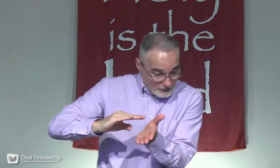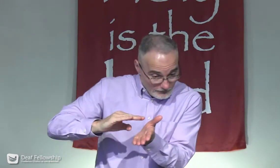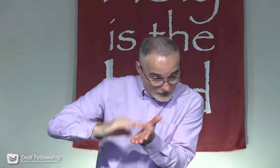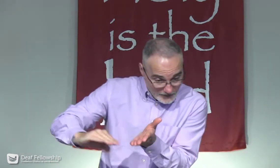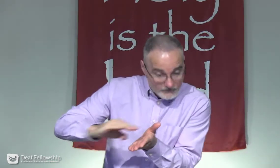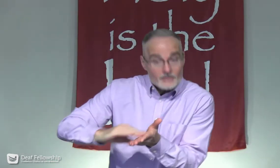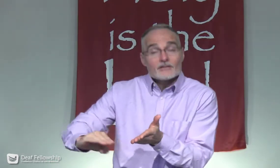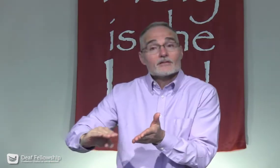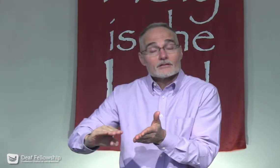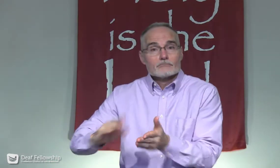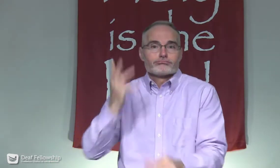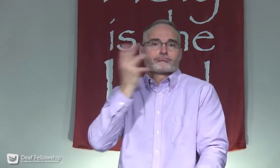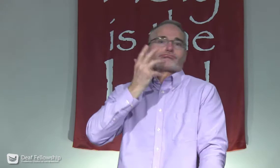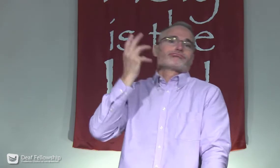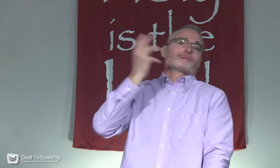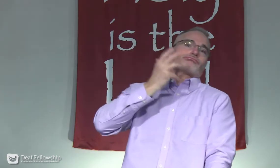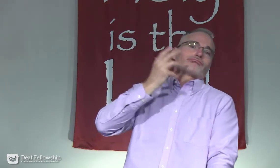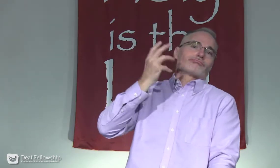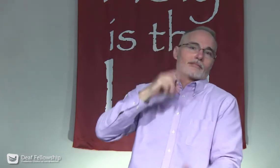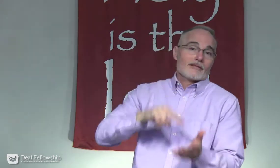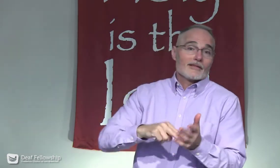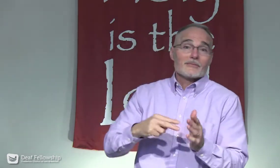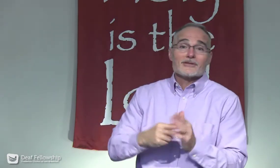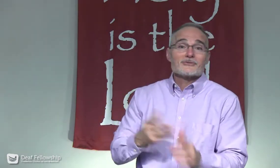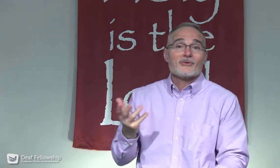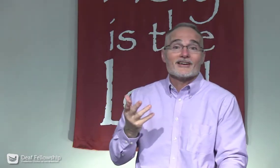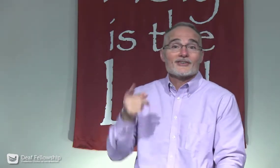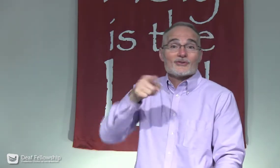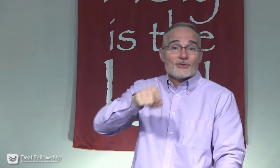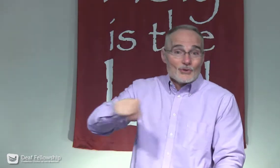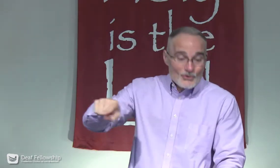also understand God's forgiveness.